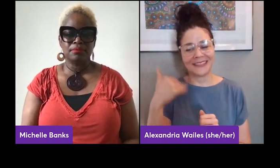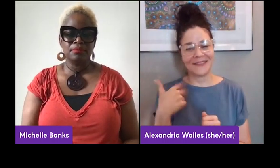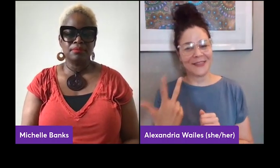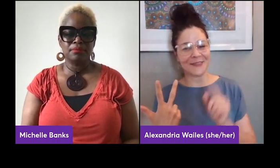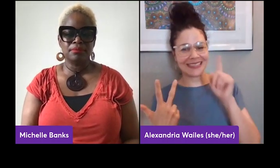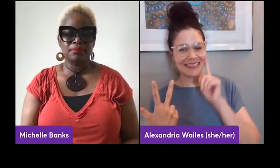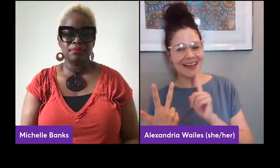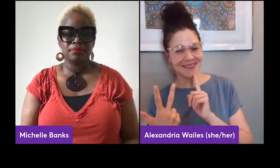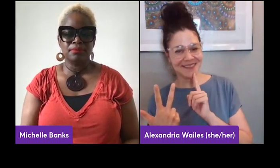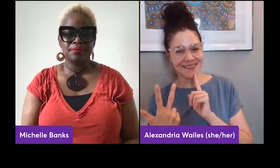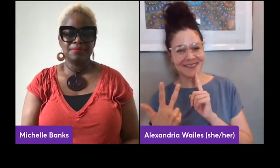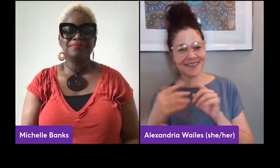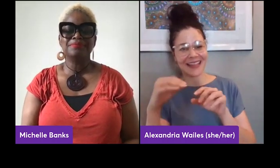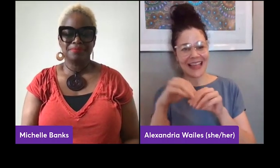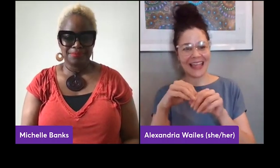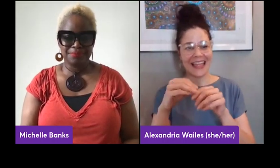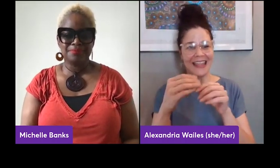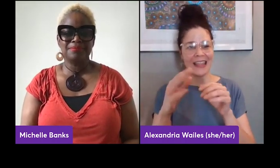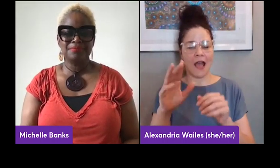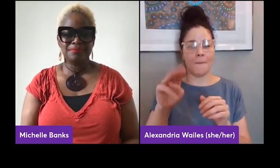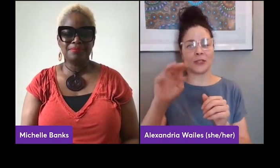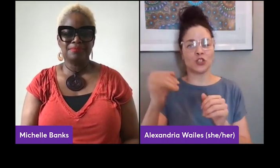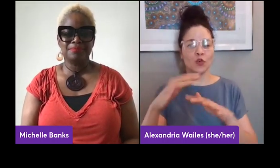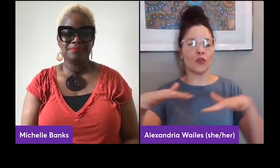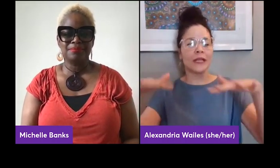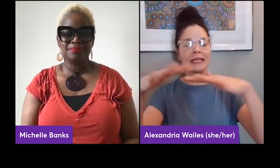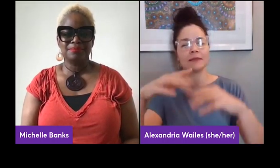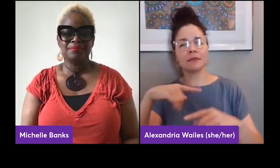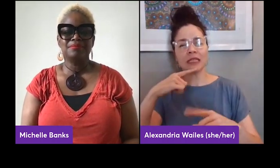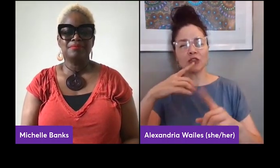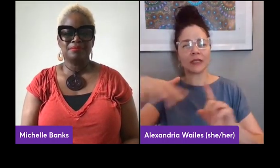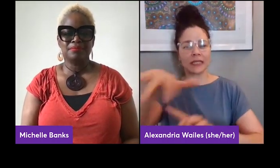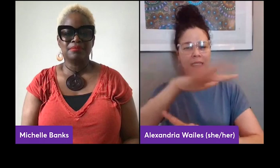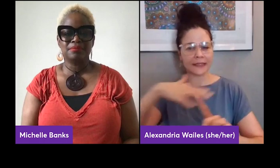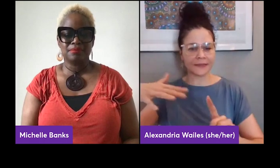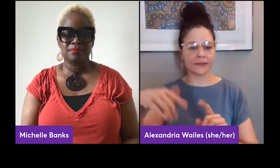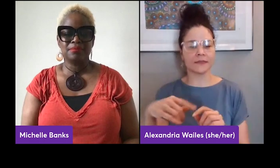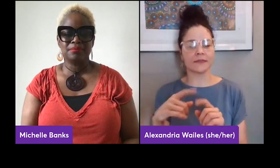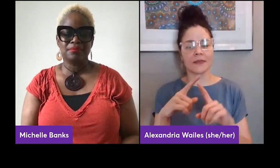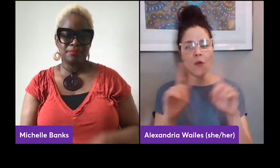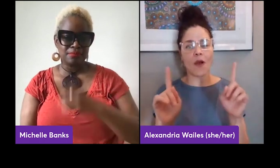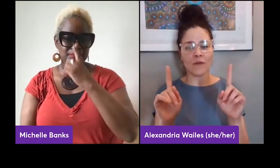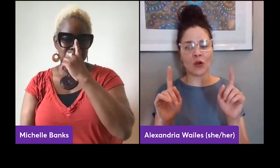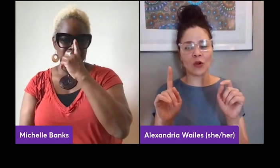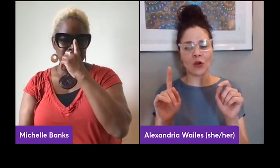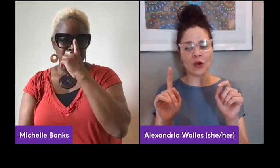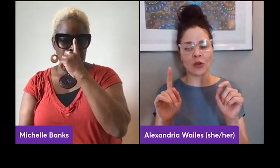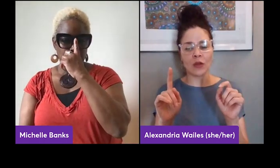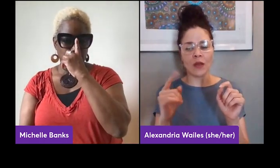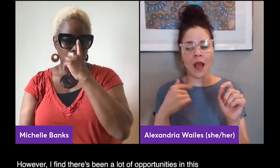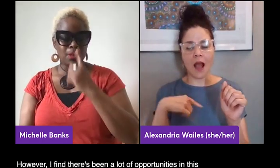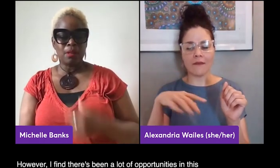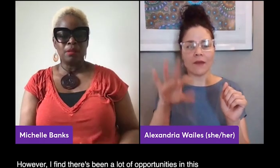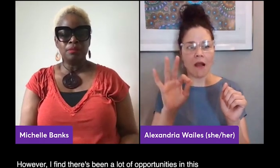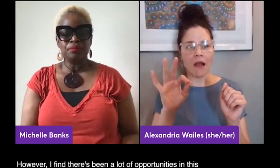It's even more special because of having 3 deaf women in a majority hearing